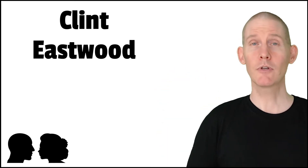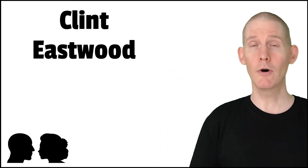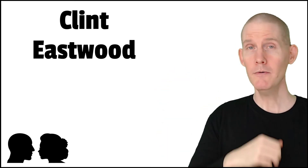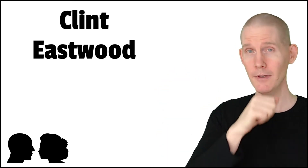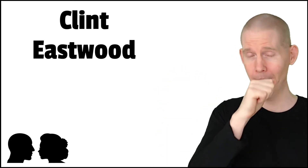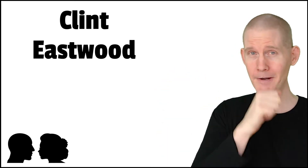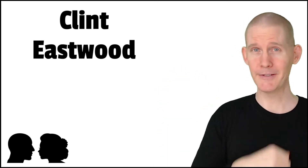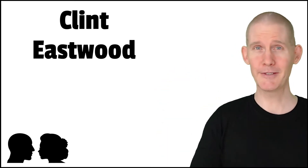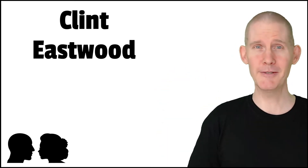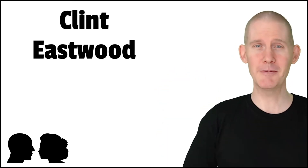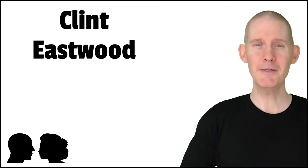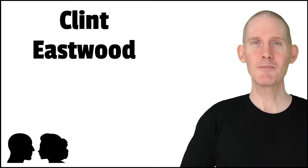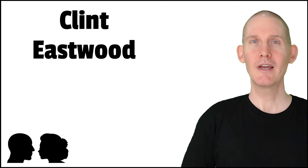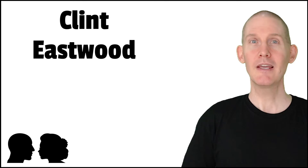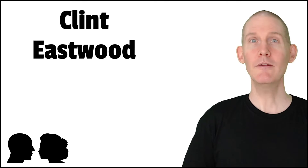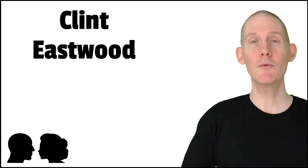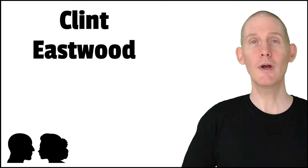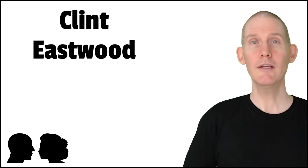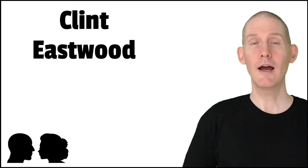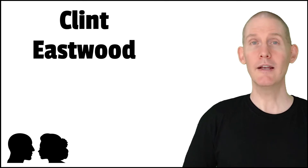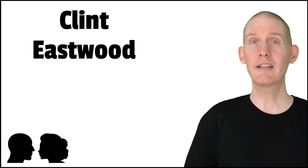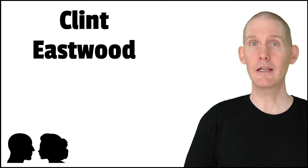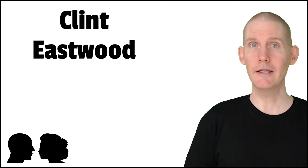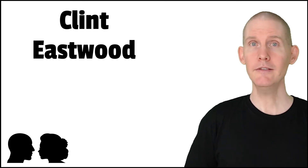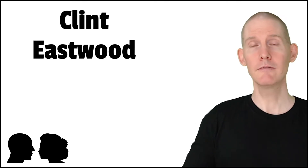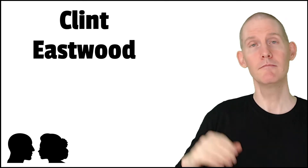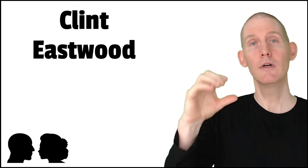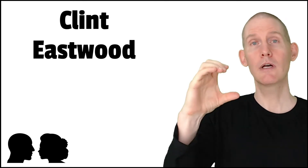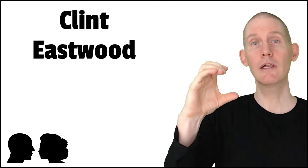So, excuse me. Either way, I did Clint,